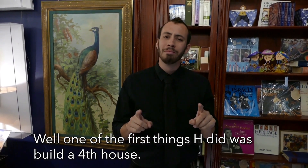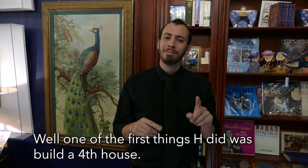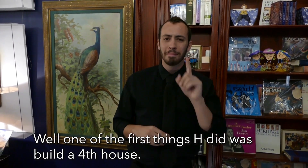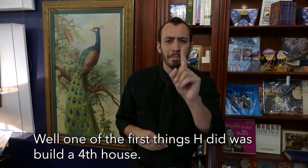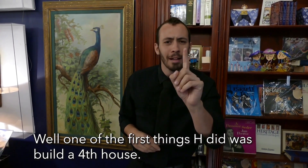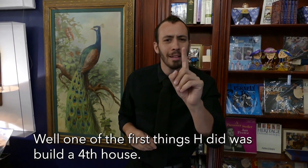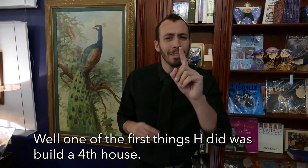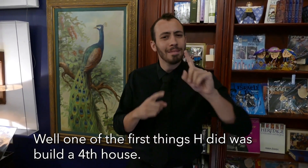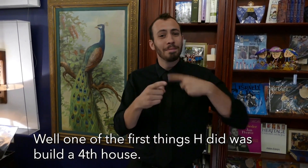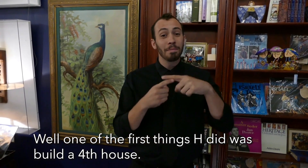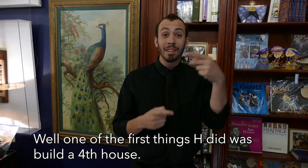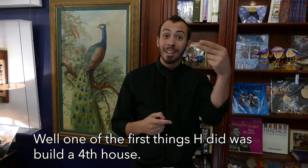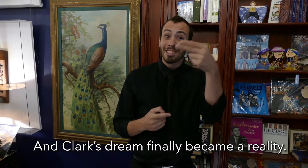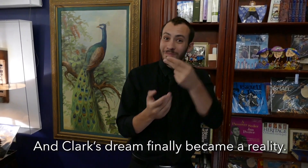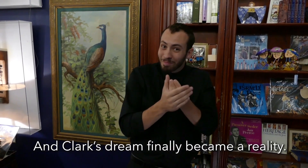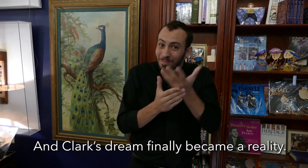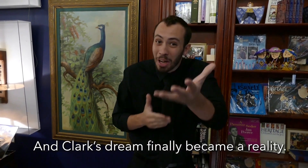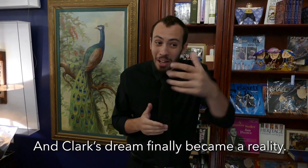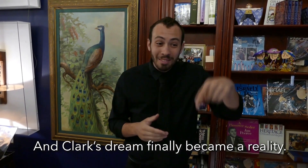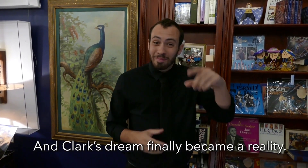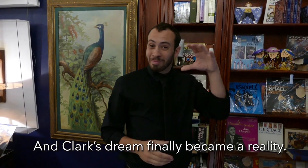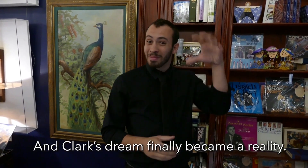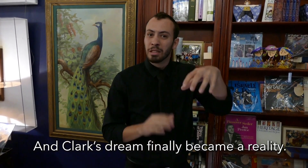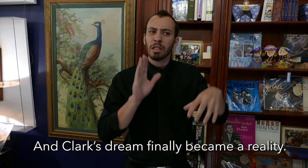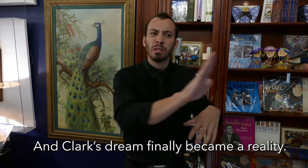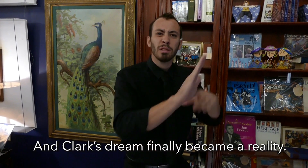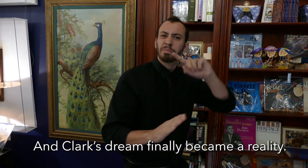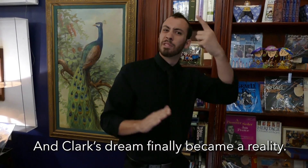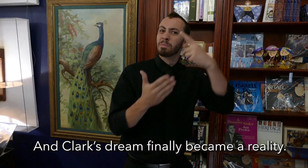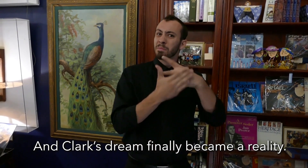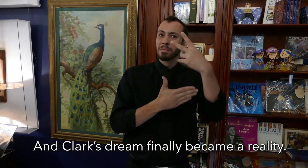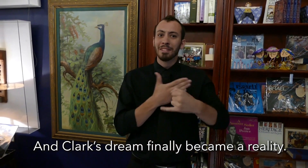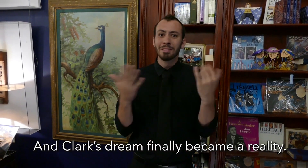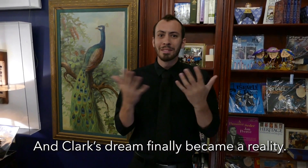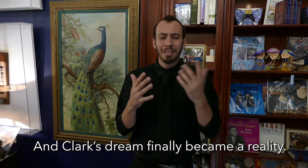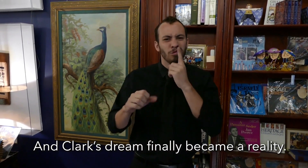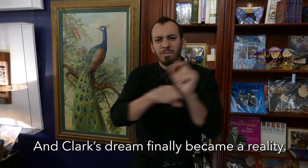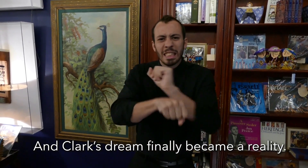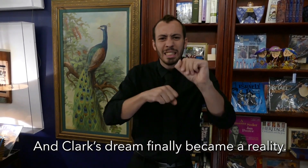did was build a 4th house. And Clark's dream finally became a reality.